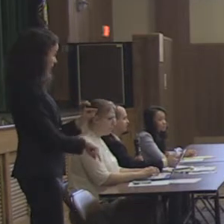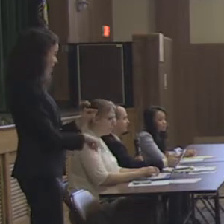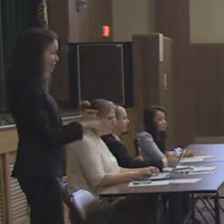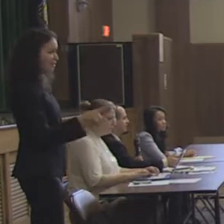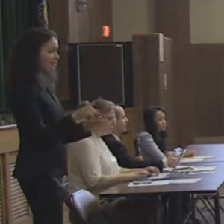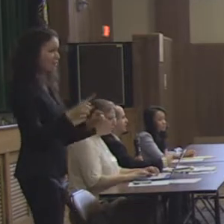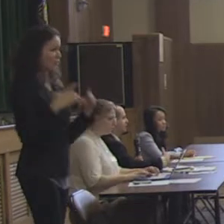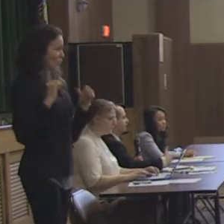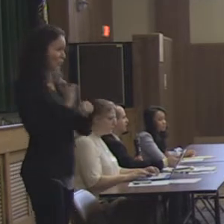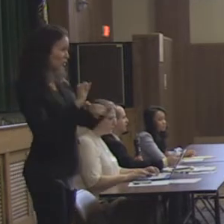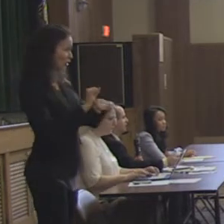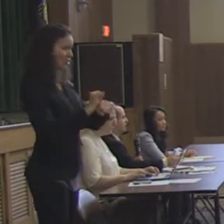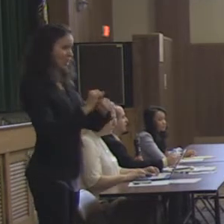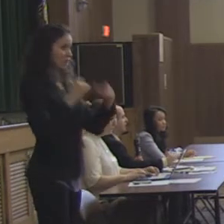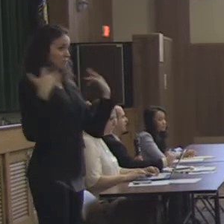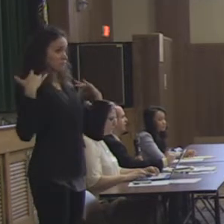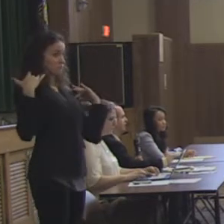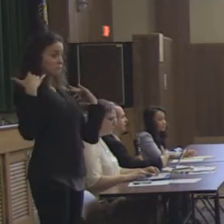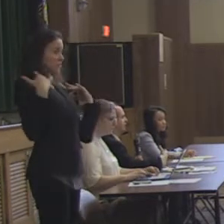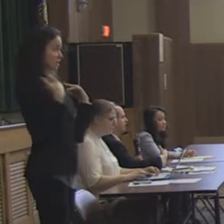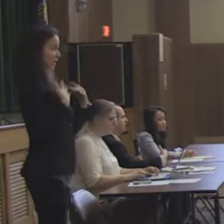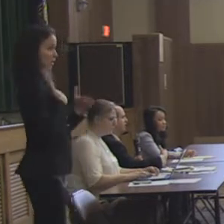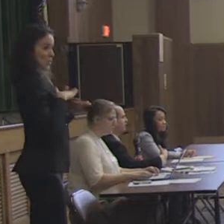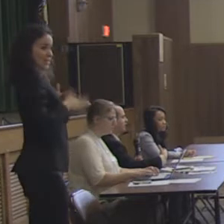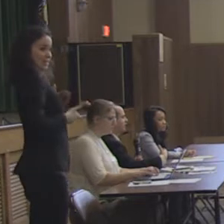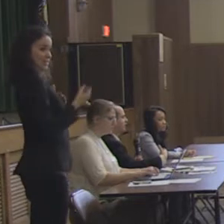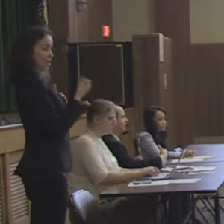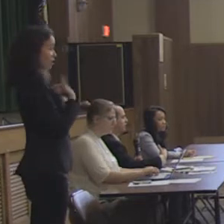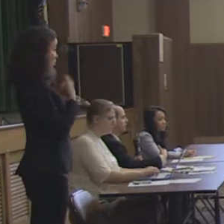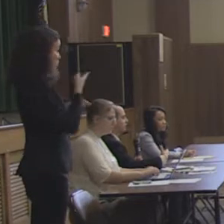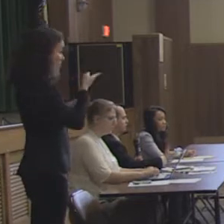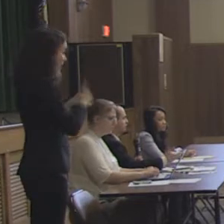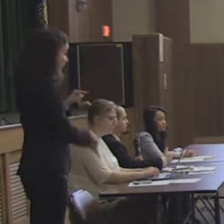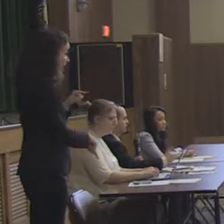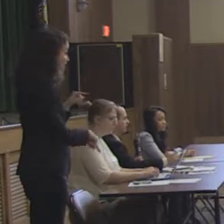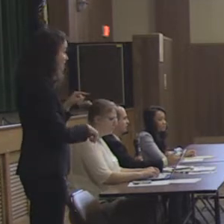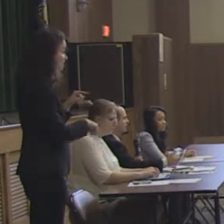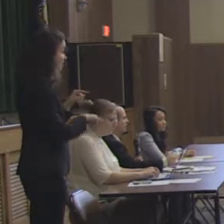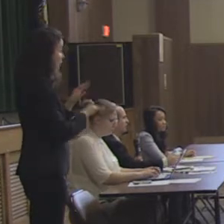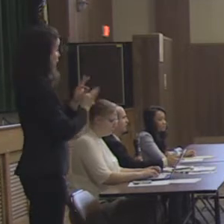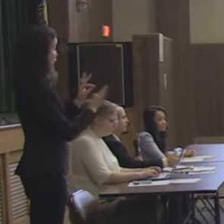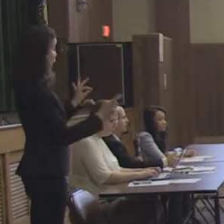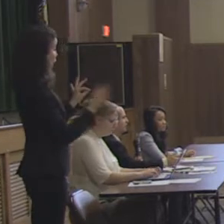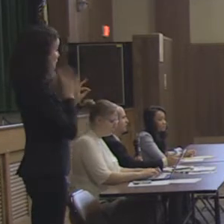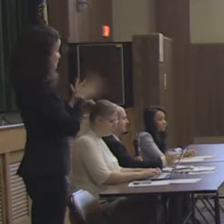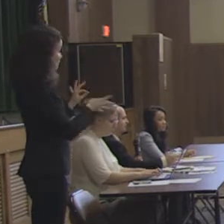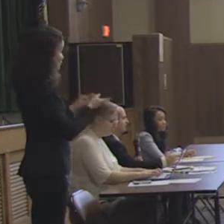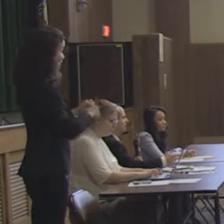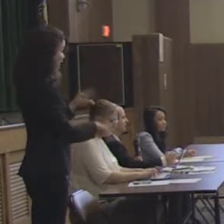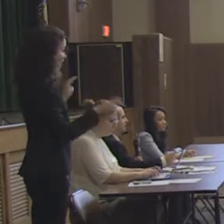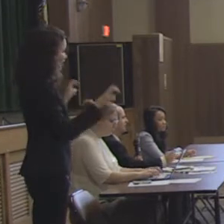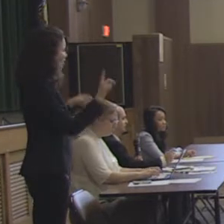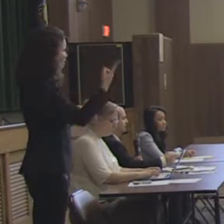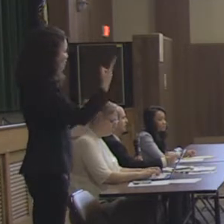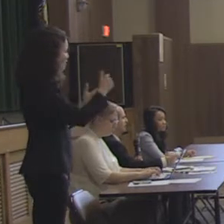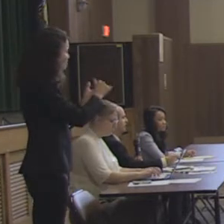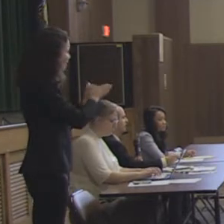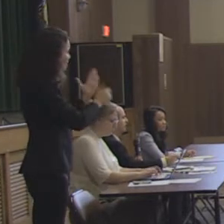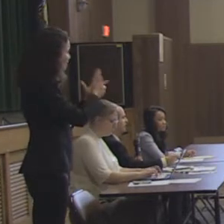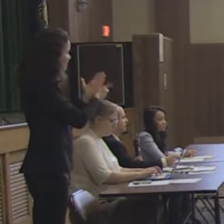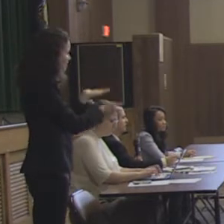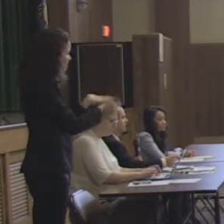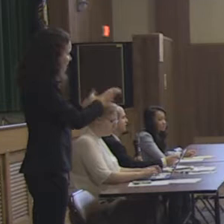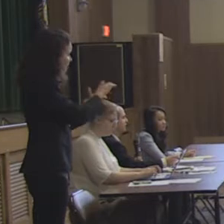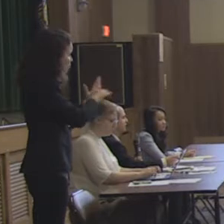time, off the clock, express their First Amendment right to talk about, you know, whatever their thoughts are on whatever subject. That's part of